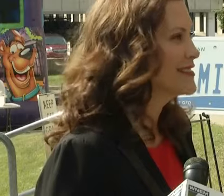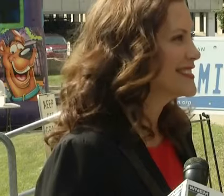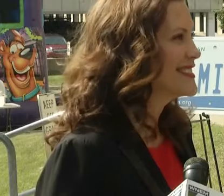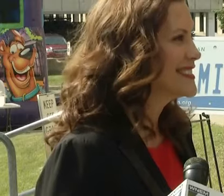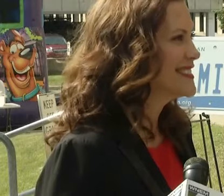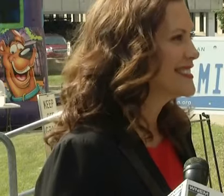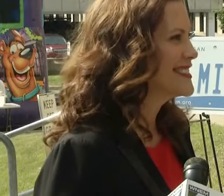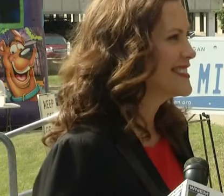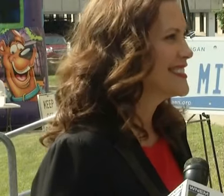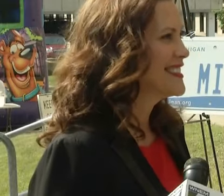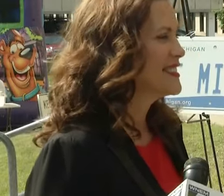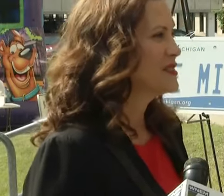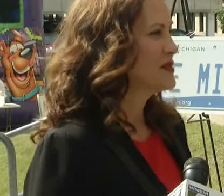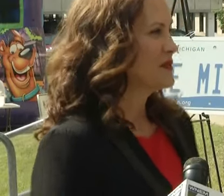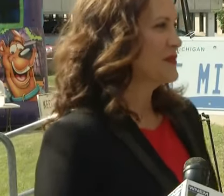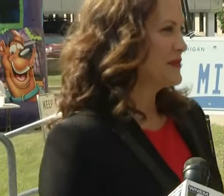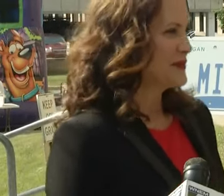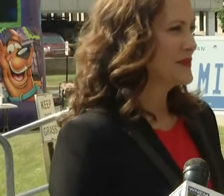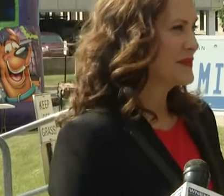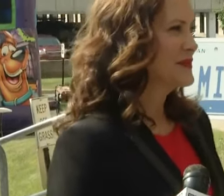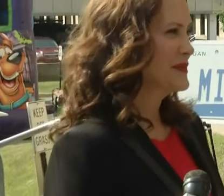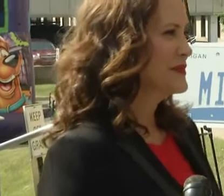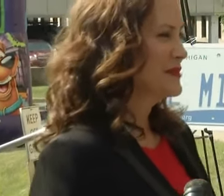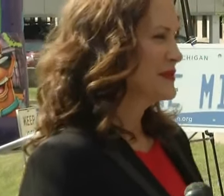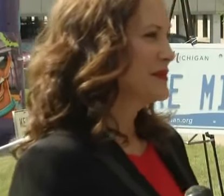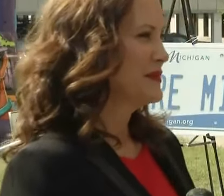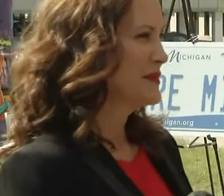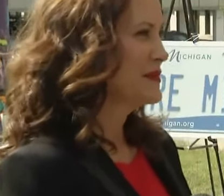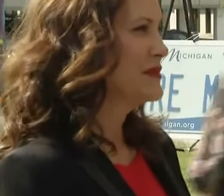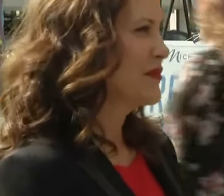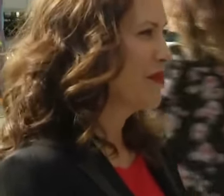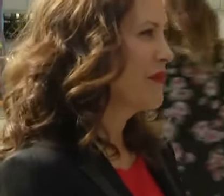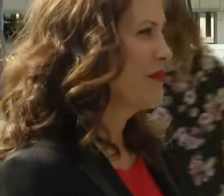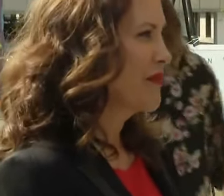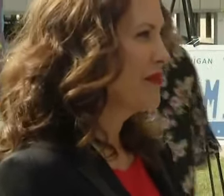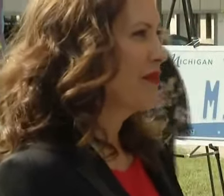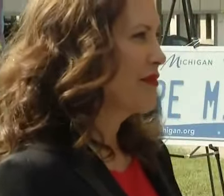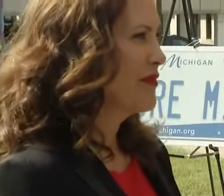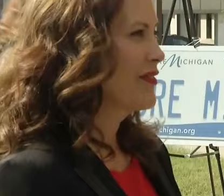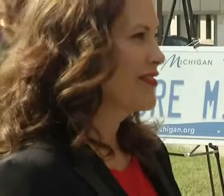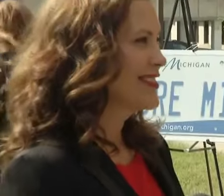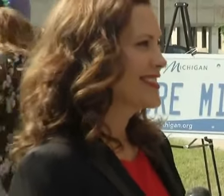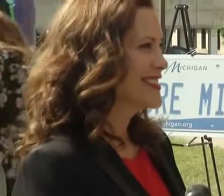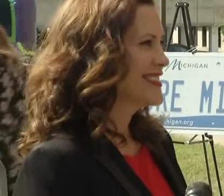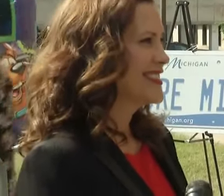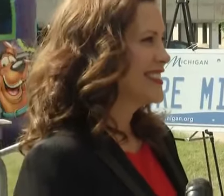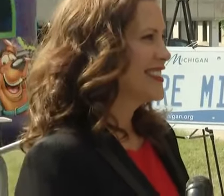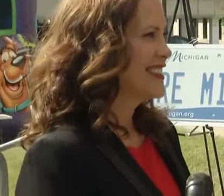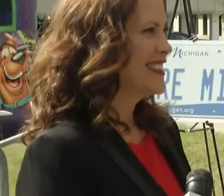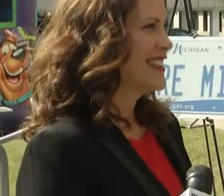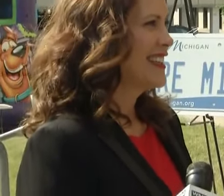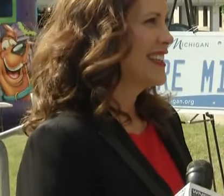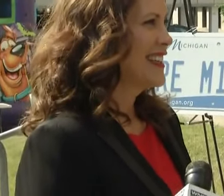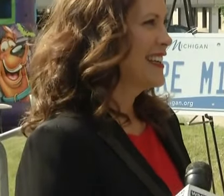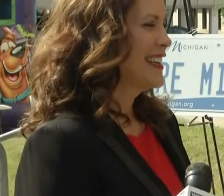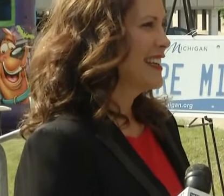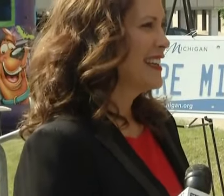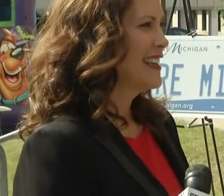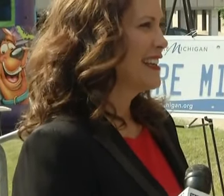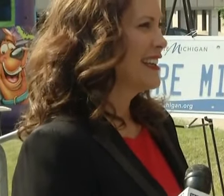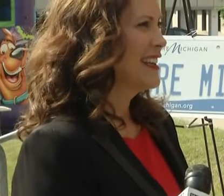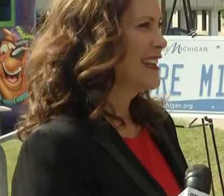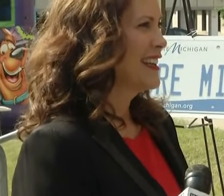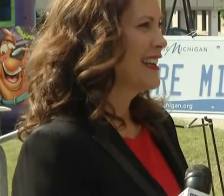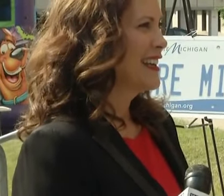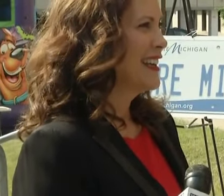day. You mentioned vaccinations here. The House is supposed to vote on vaccine passports. I'm not familiar with all the details